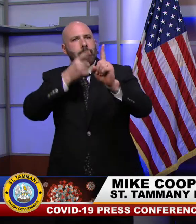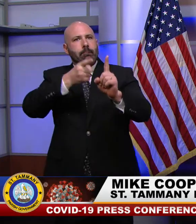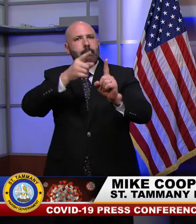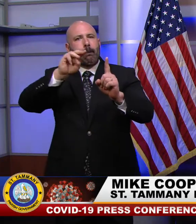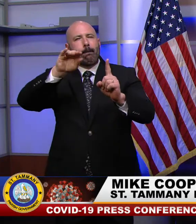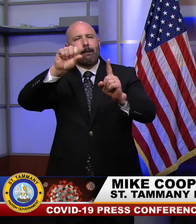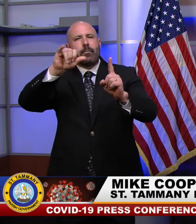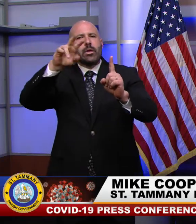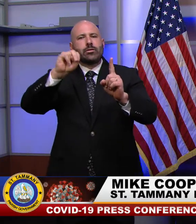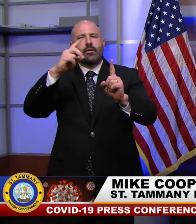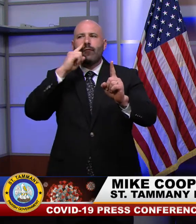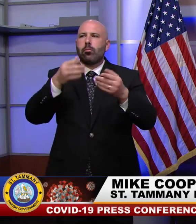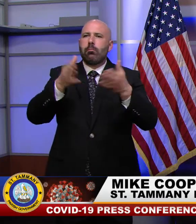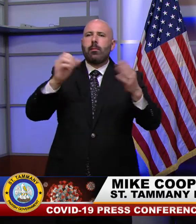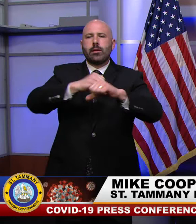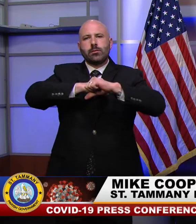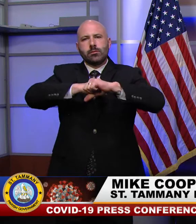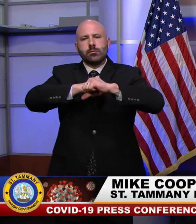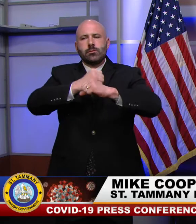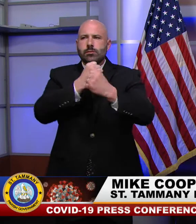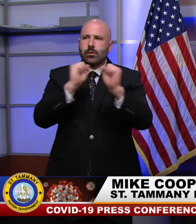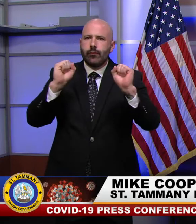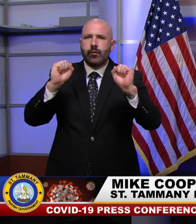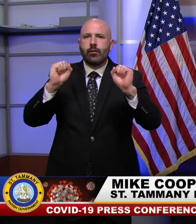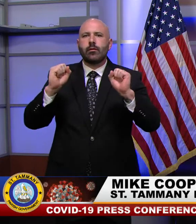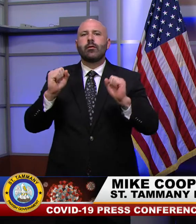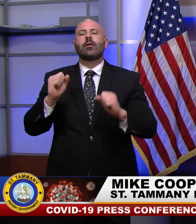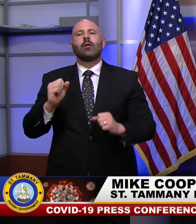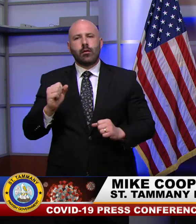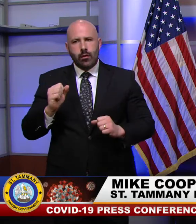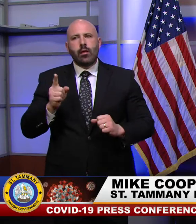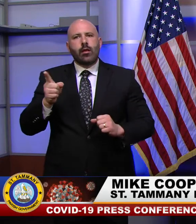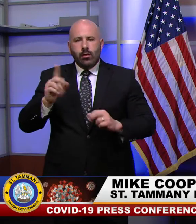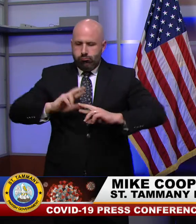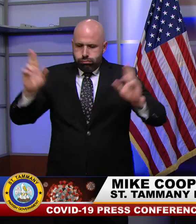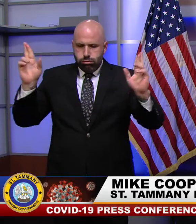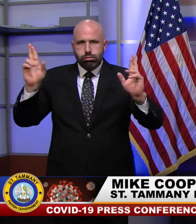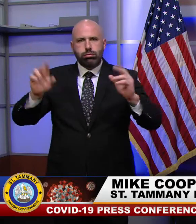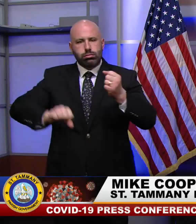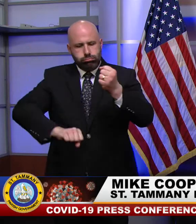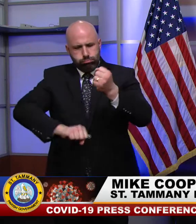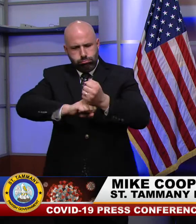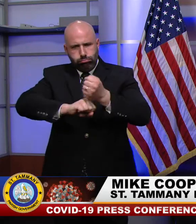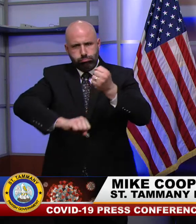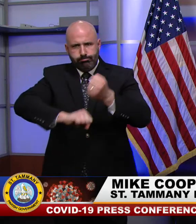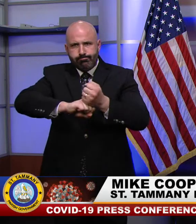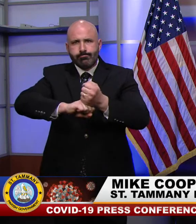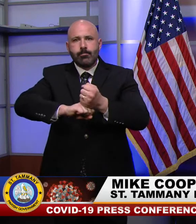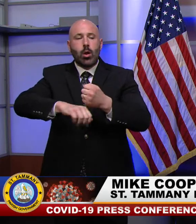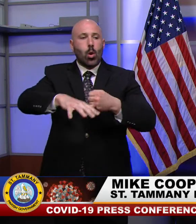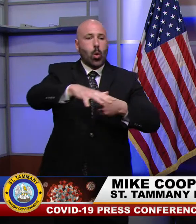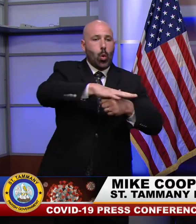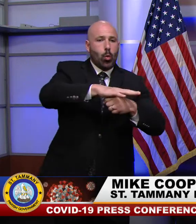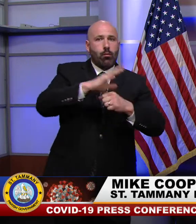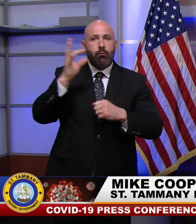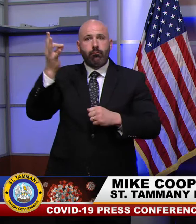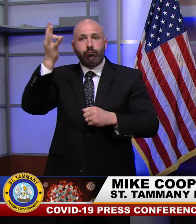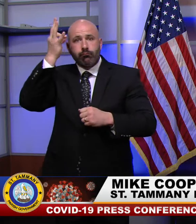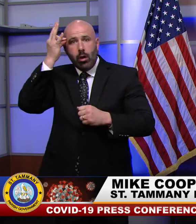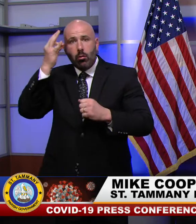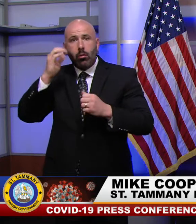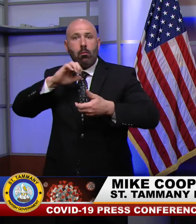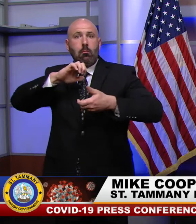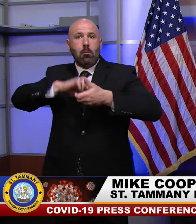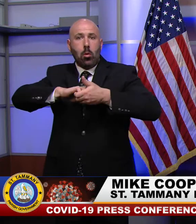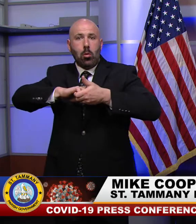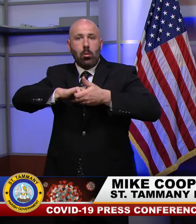public safety, we are ready to support as necessary our local and federal partners.